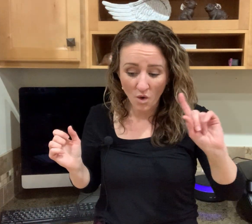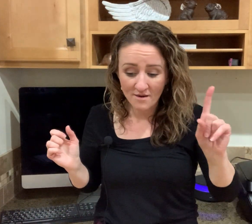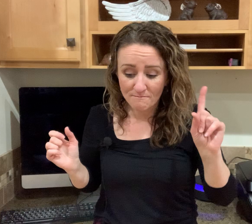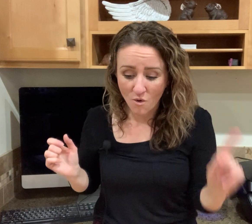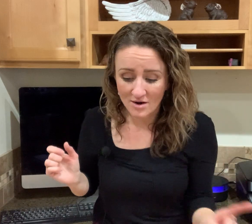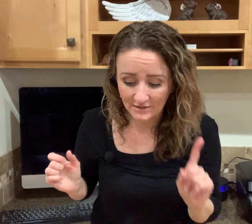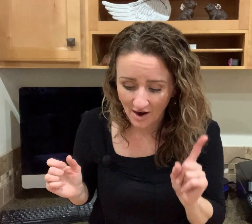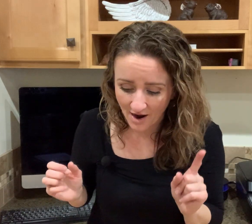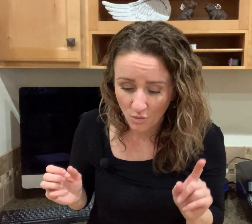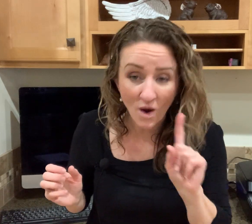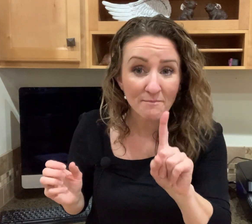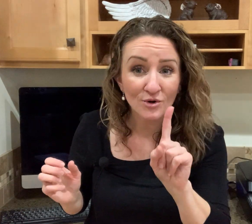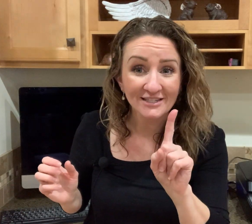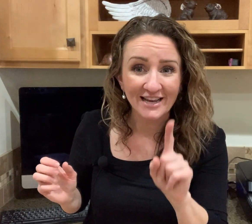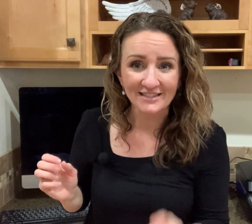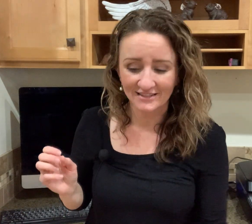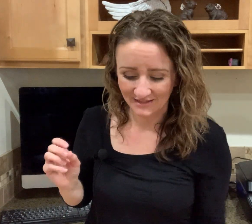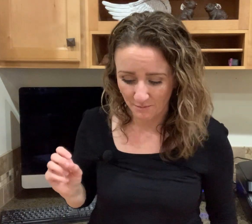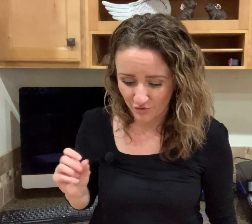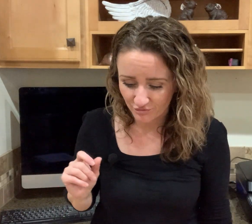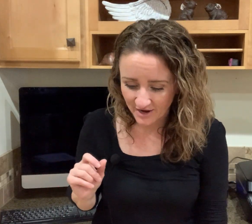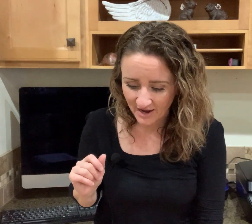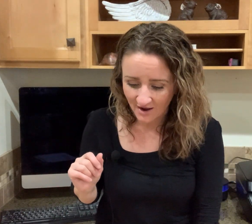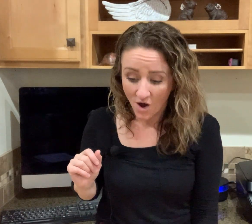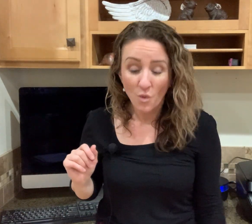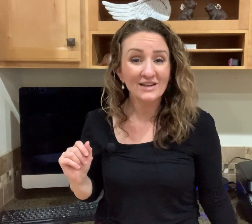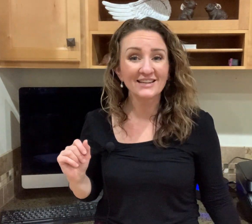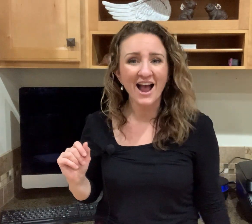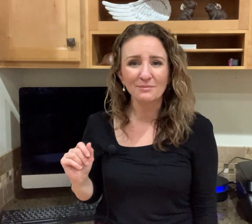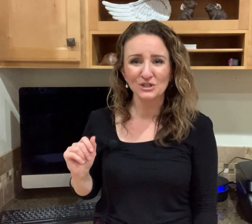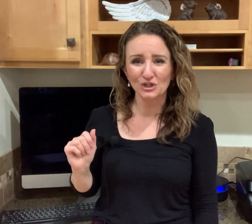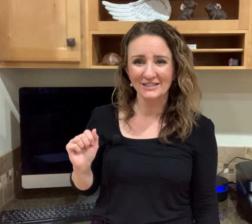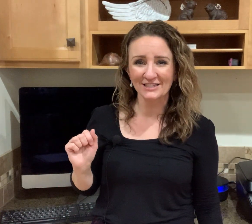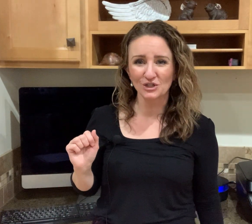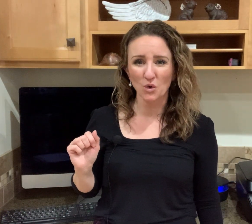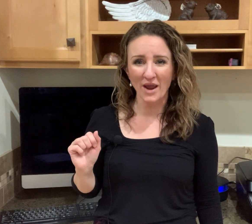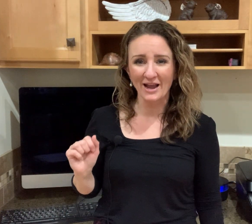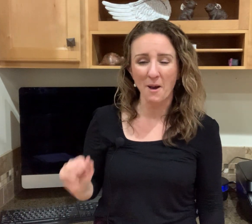one more sentence, number 3. What time does your sister wake up?